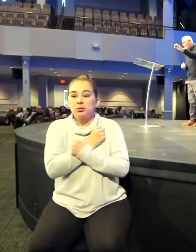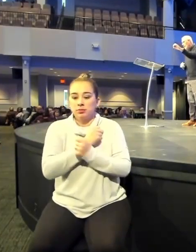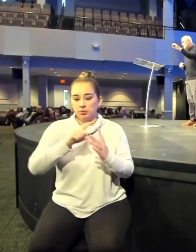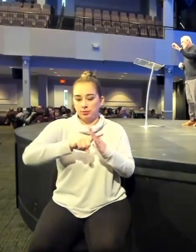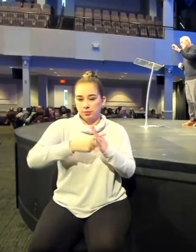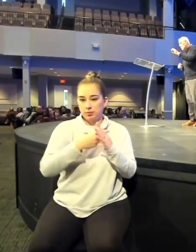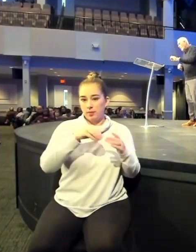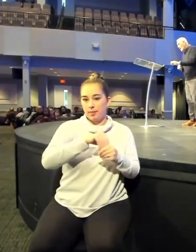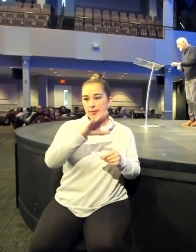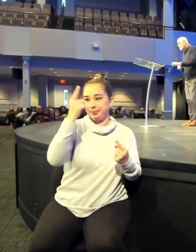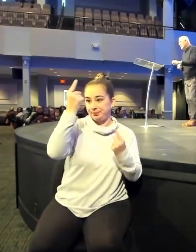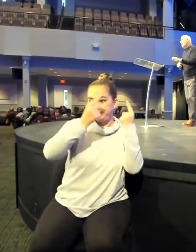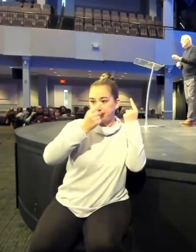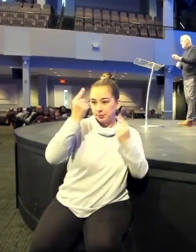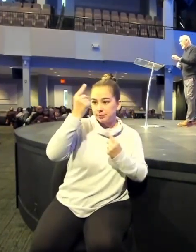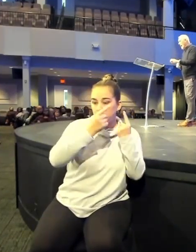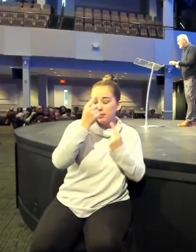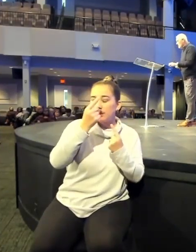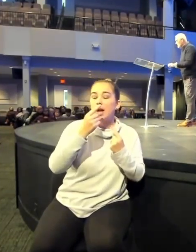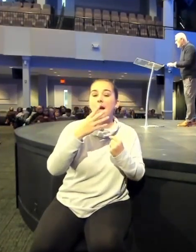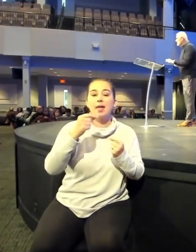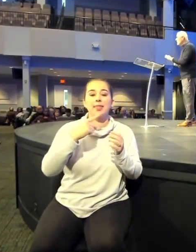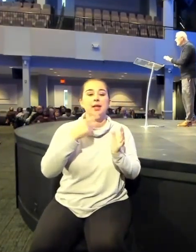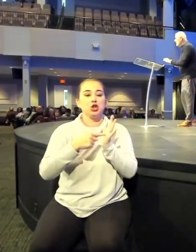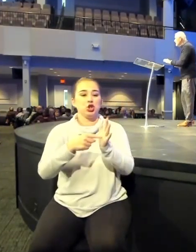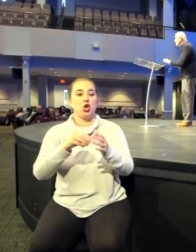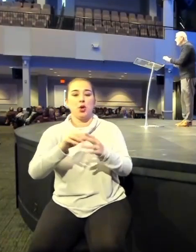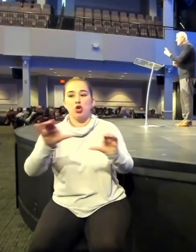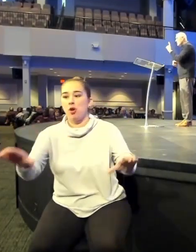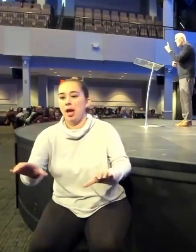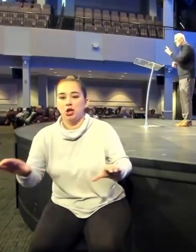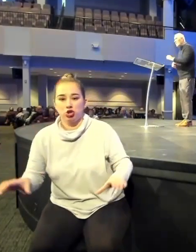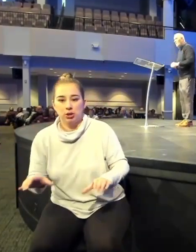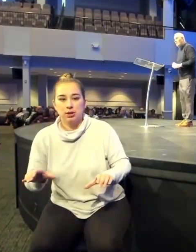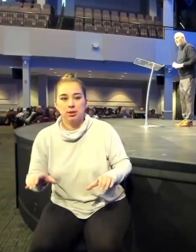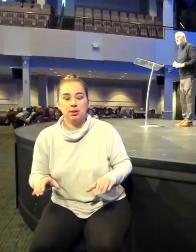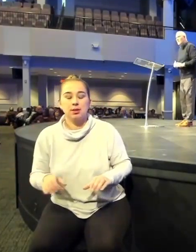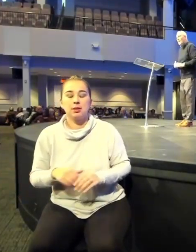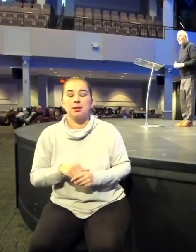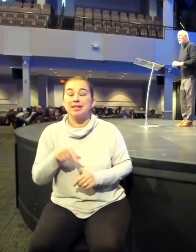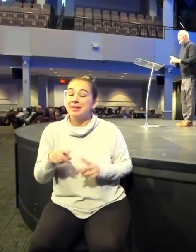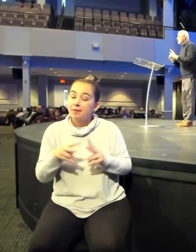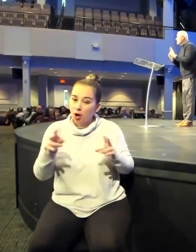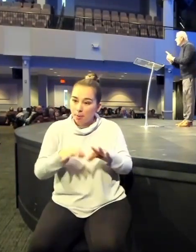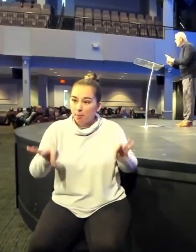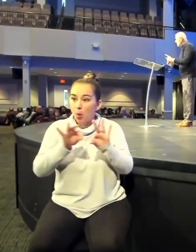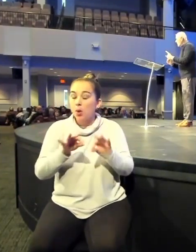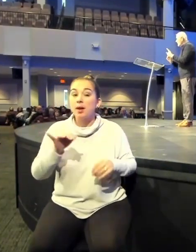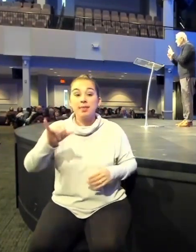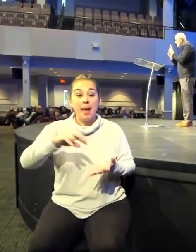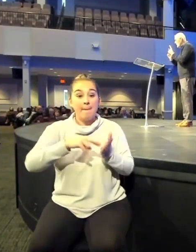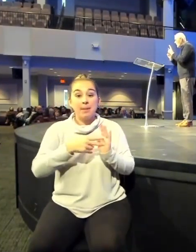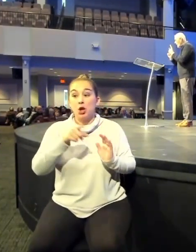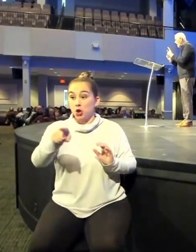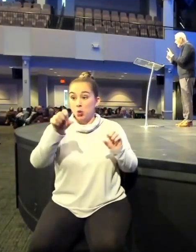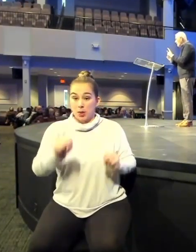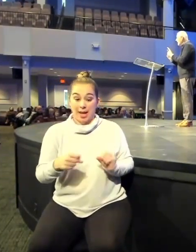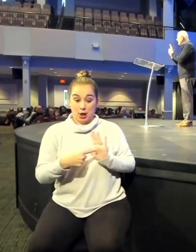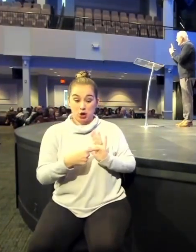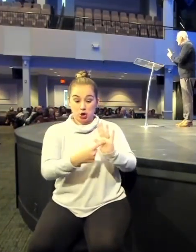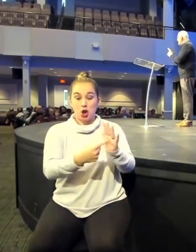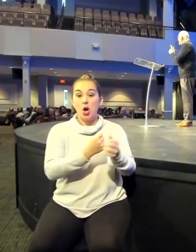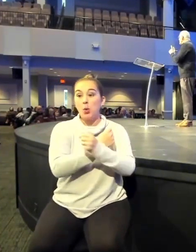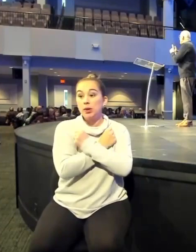thinking, it is expressed in your actions. This means, here's a very important thing as well, this means that you can show